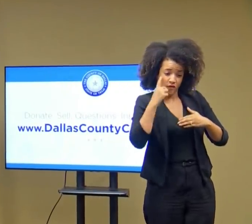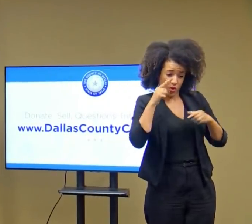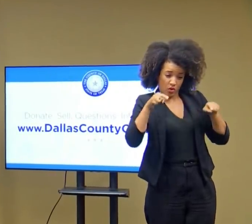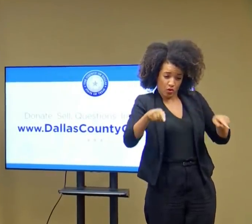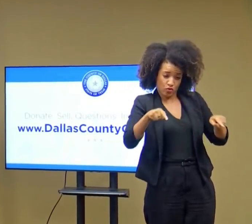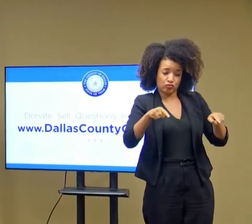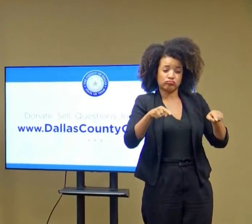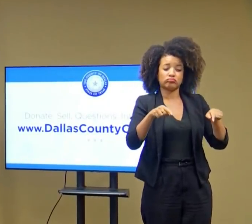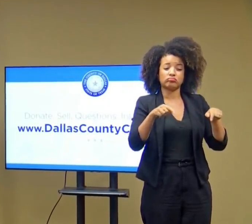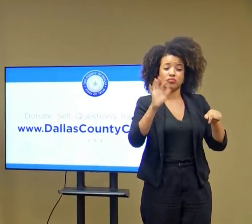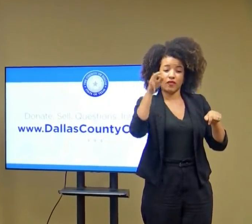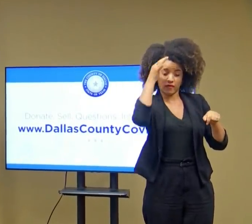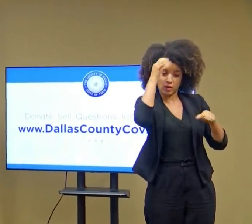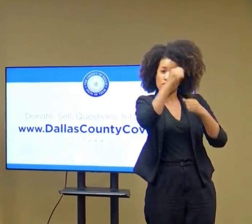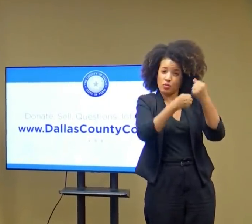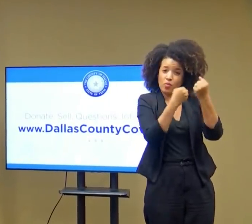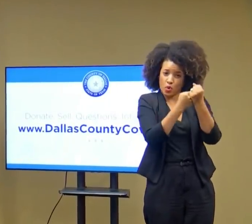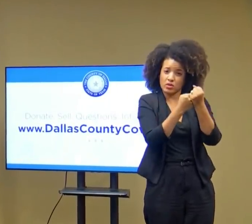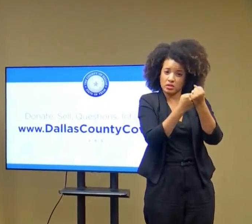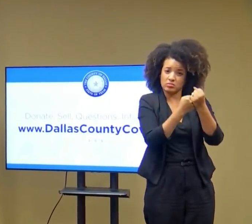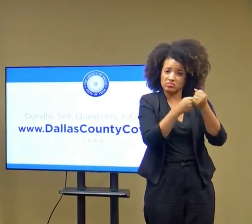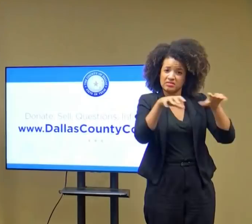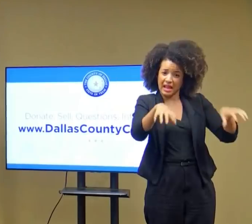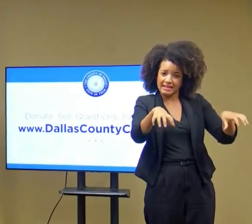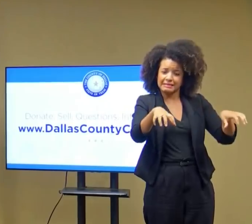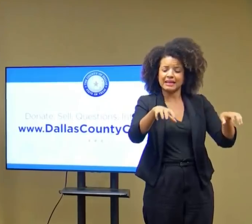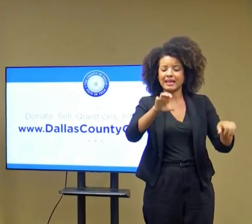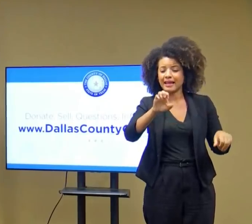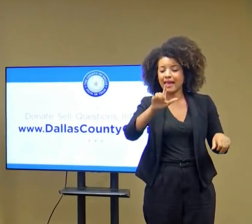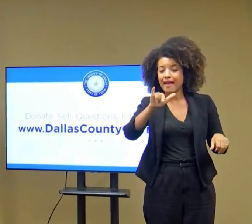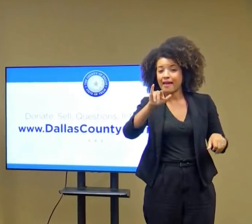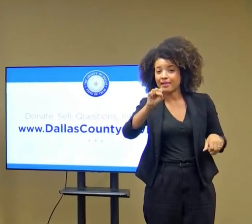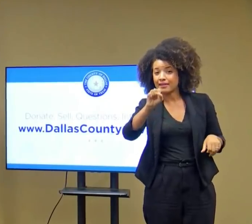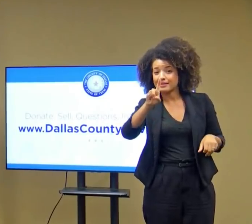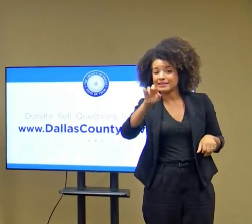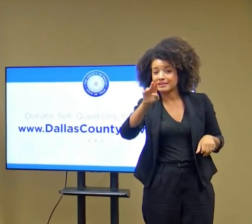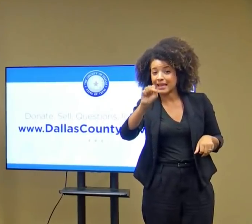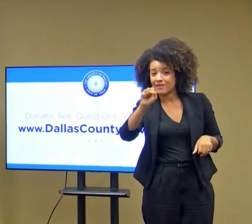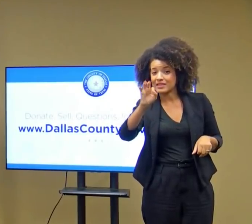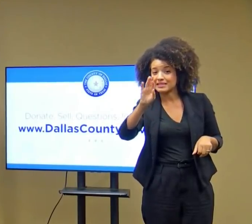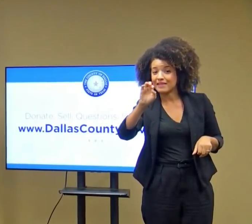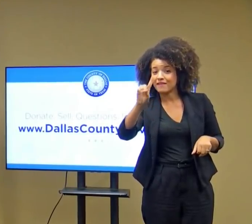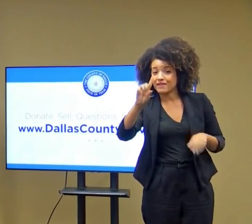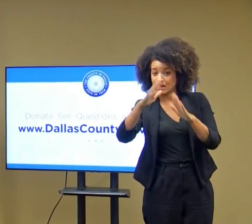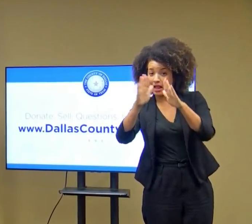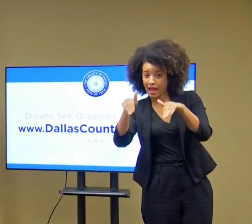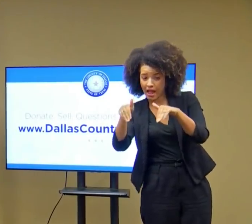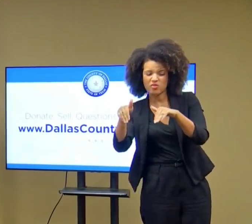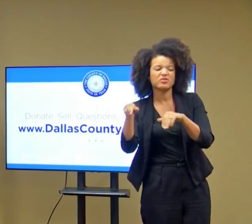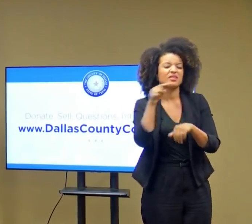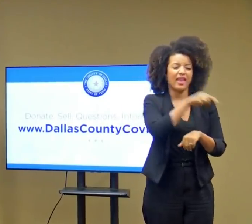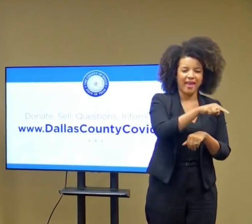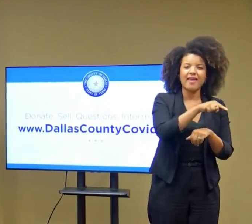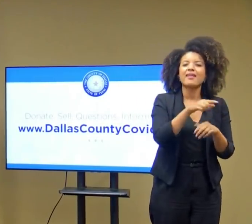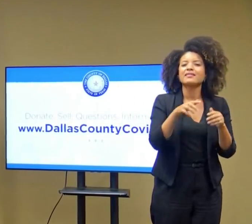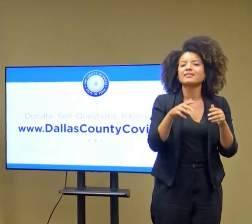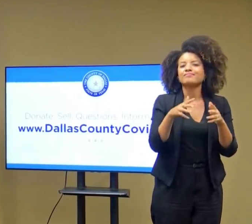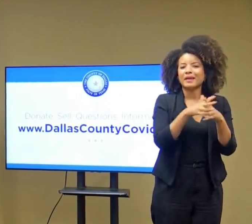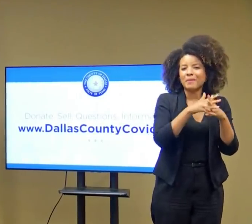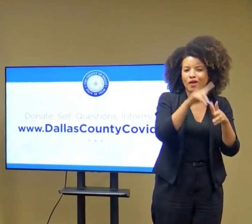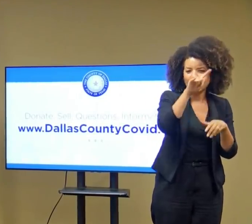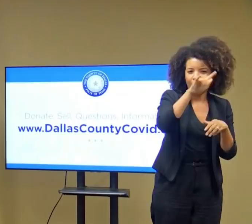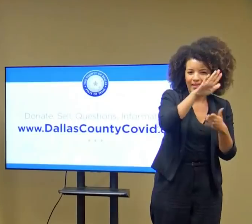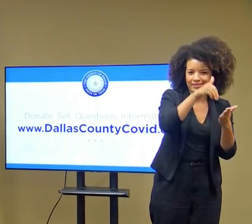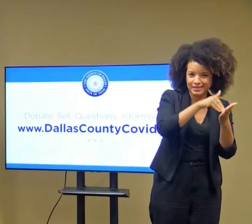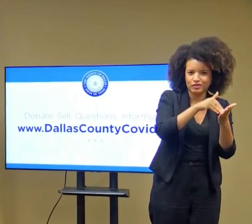supported CBTS locations at the Ellis Davis Fieldhouse and the American Airlines Center in Dallas through